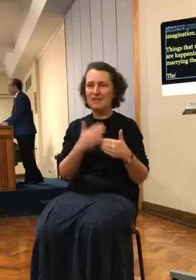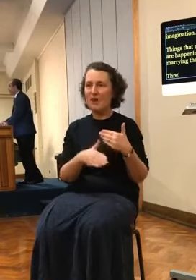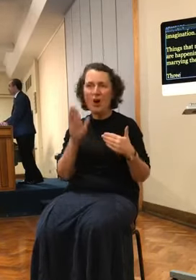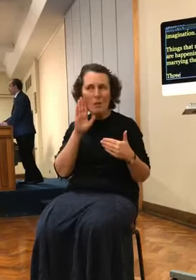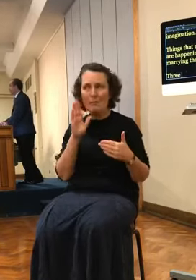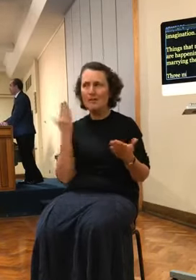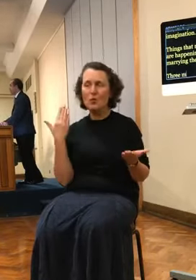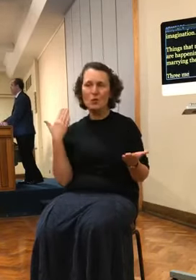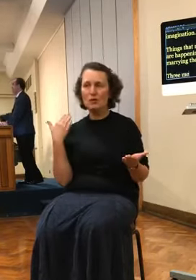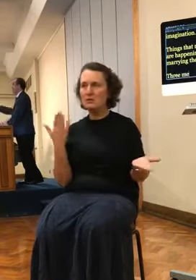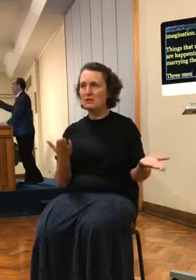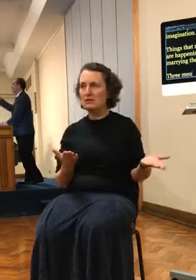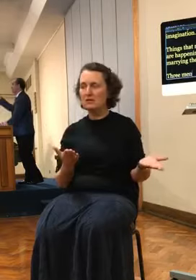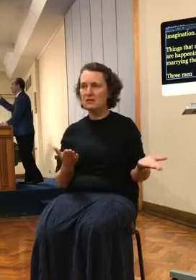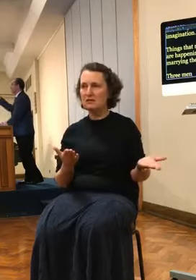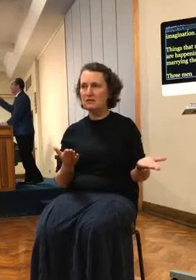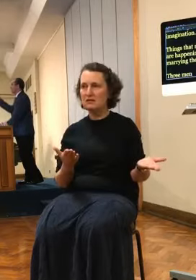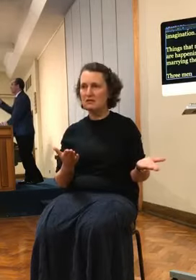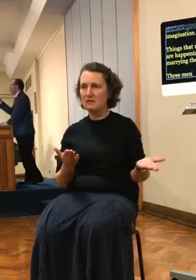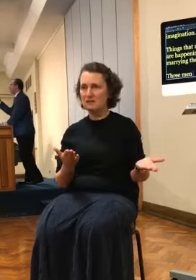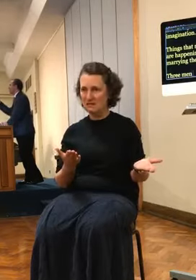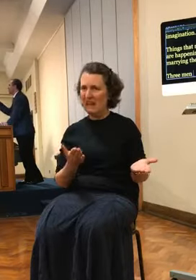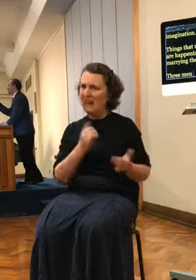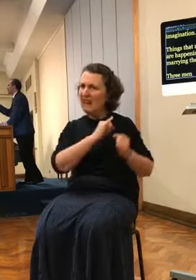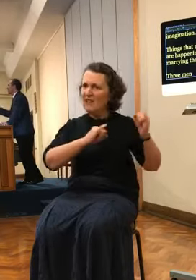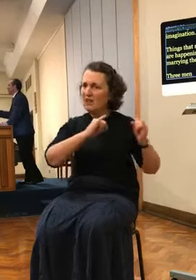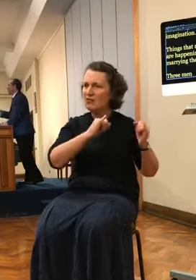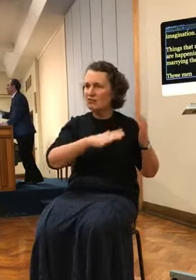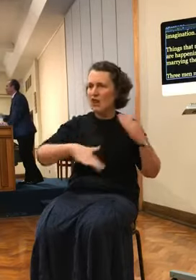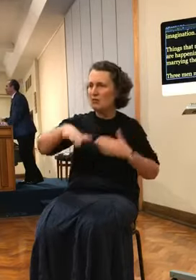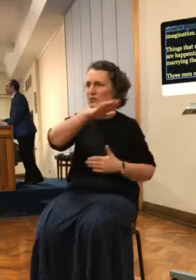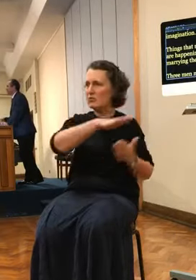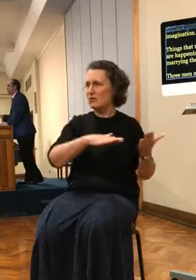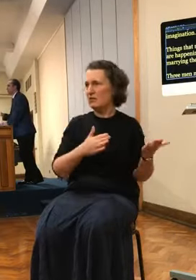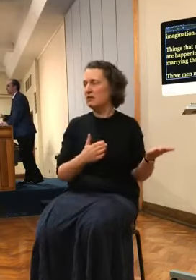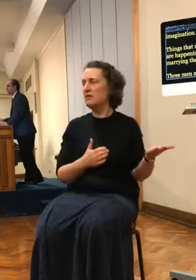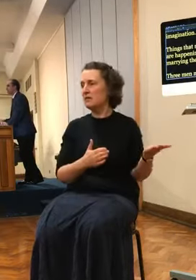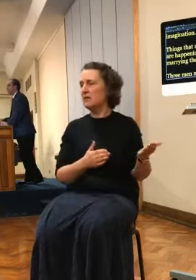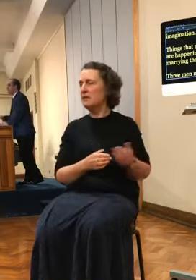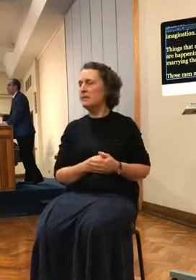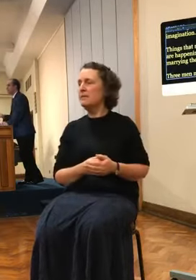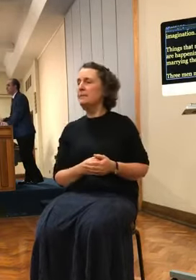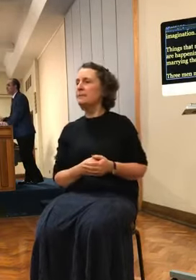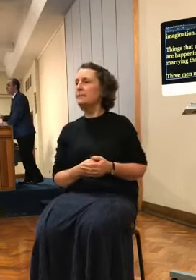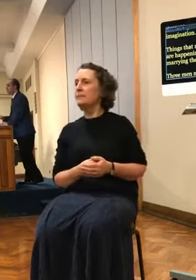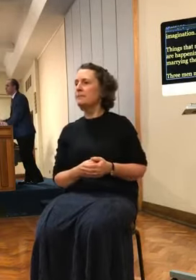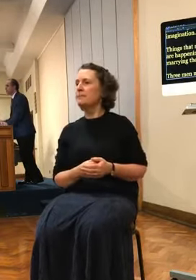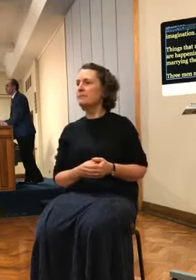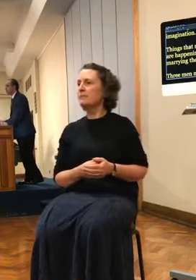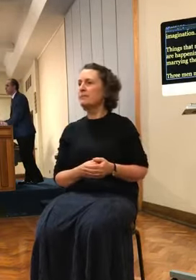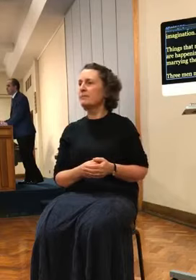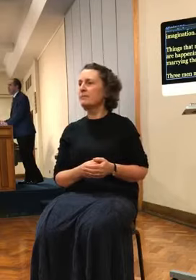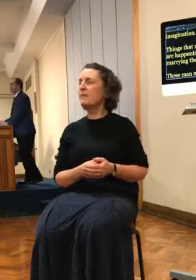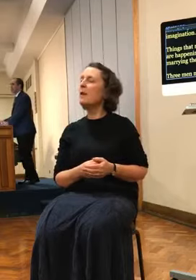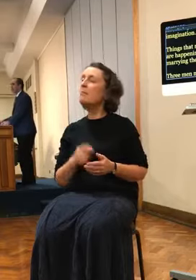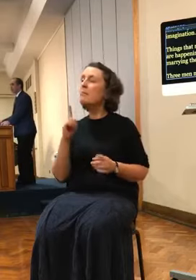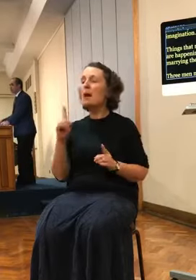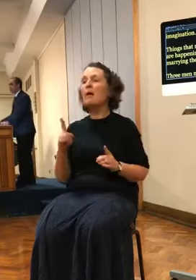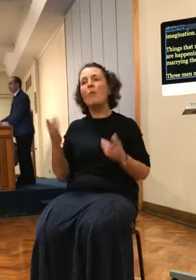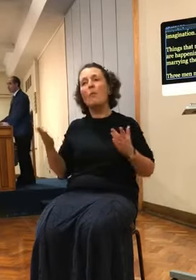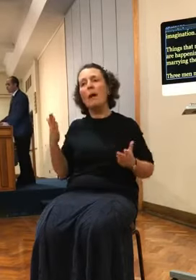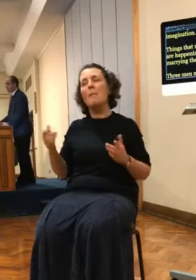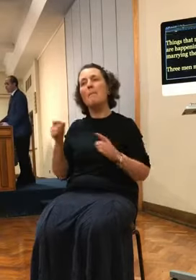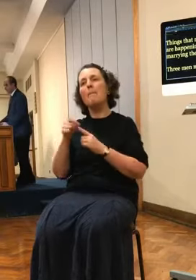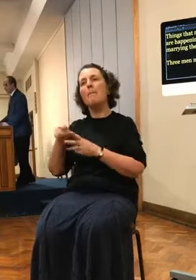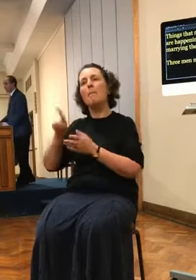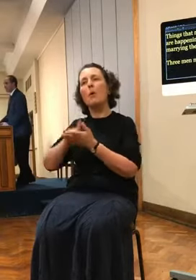Am I inventing those things? The days are evil. But guess what? If the days are evil in Paul's time, you remember